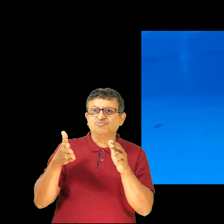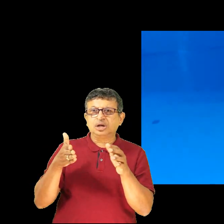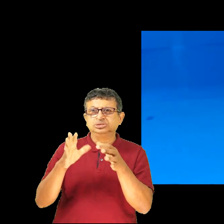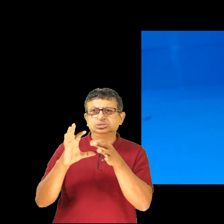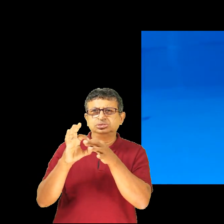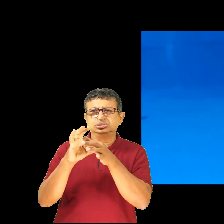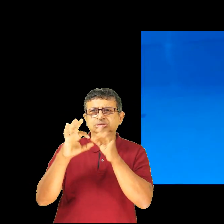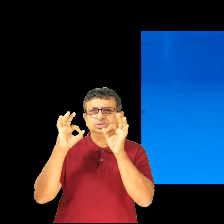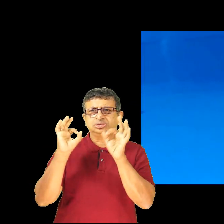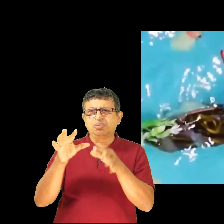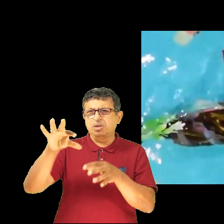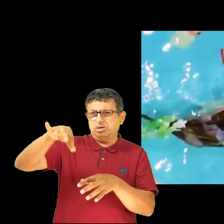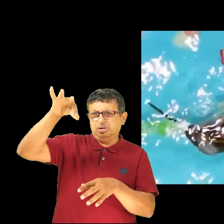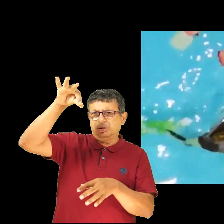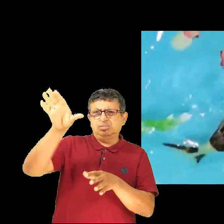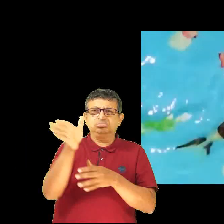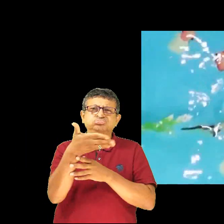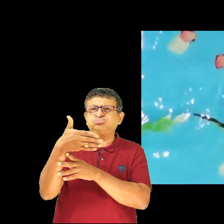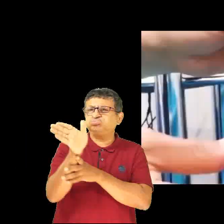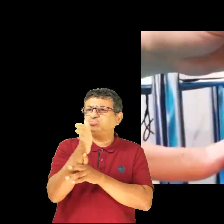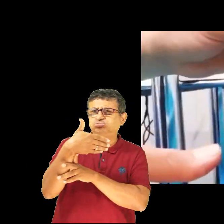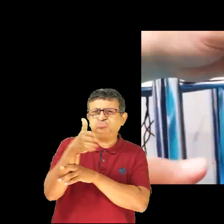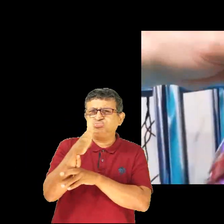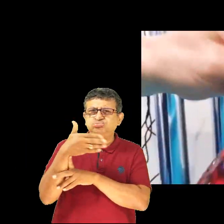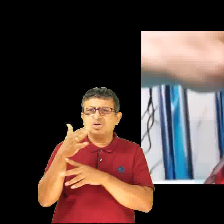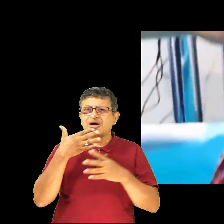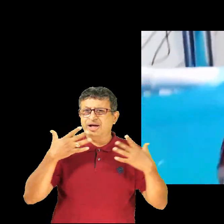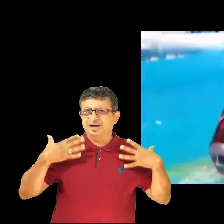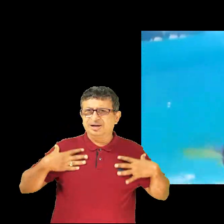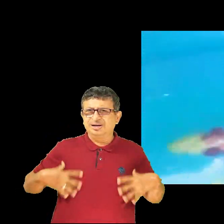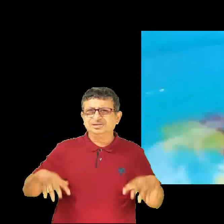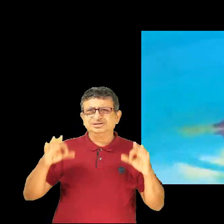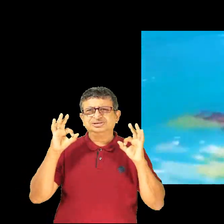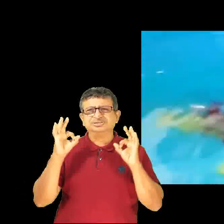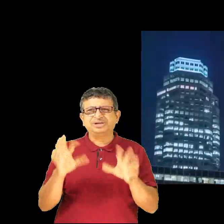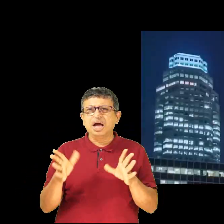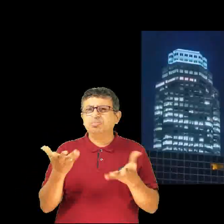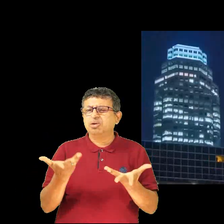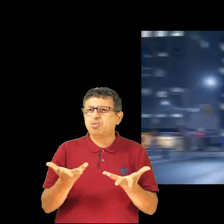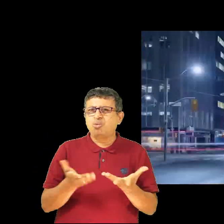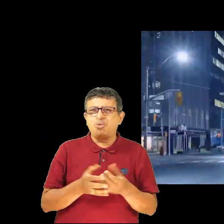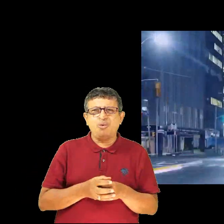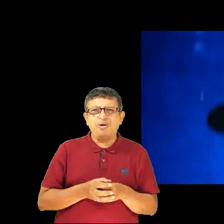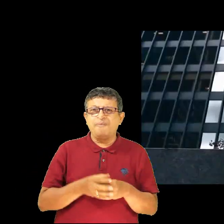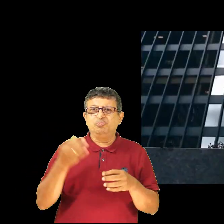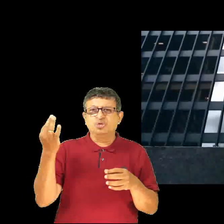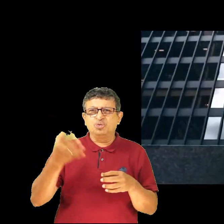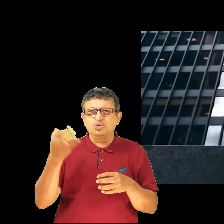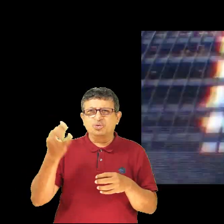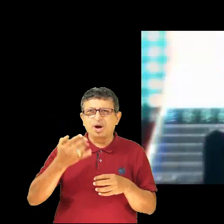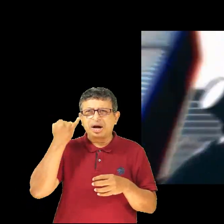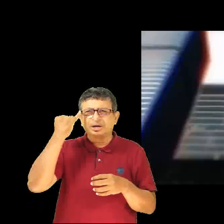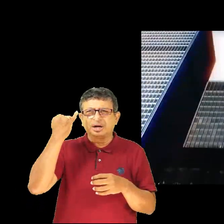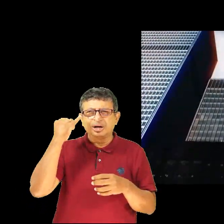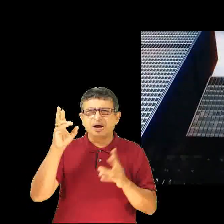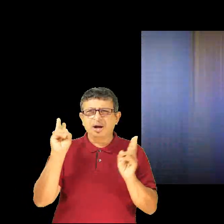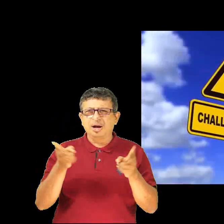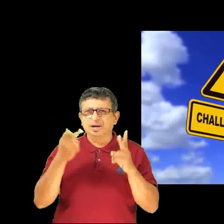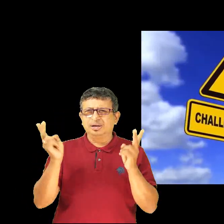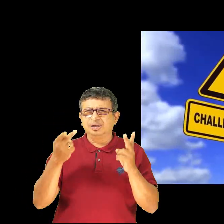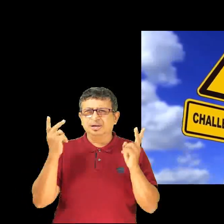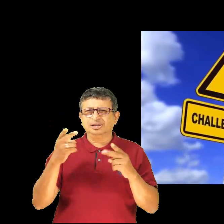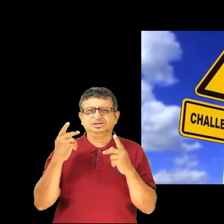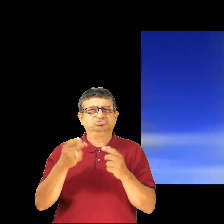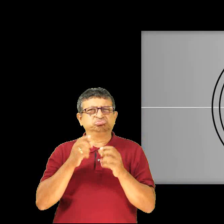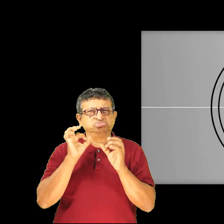world of artificial intelligence, this robot can also be remote controlled with a camera attached to it. I saved the best for last, but first, I have a quick challenge